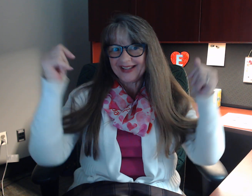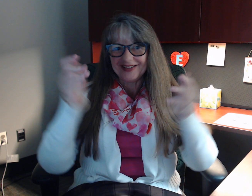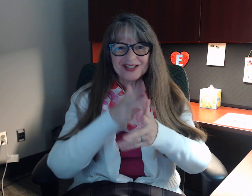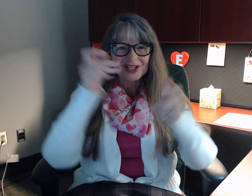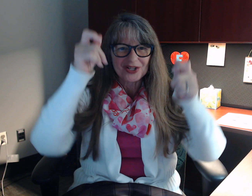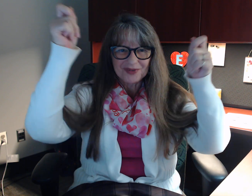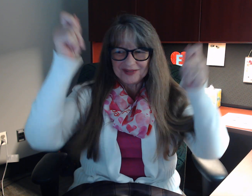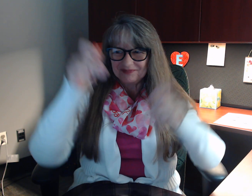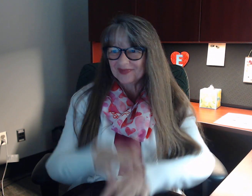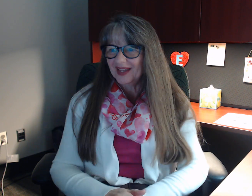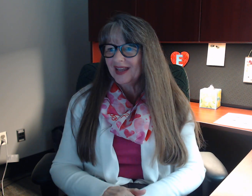can celebrate.